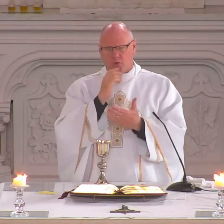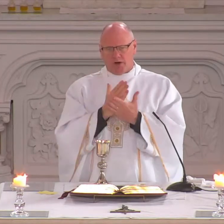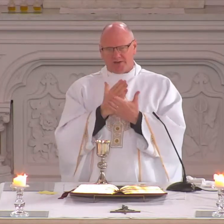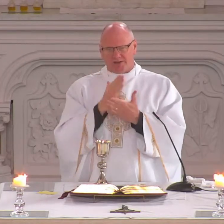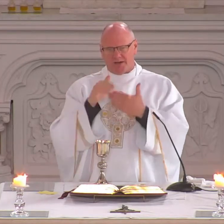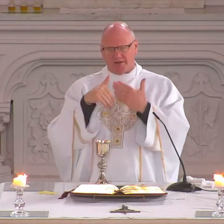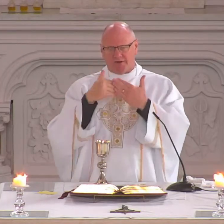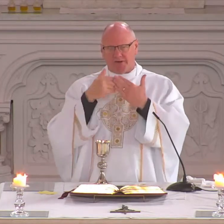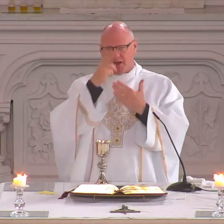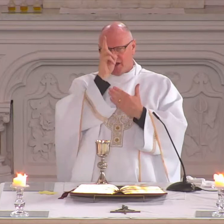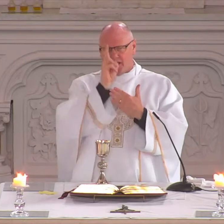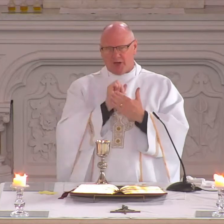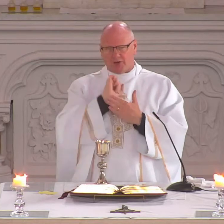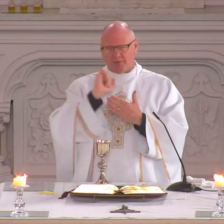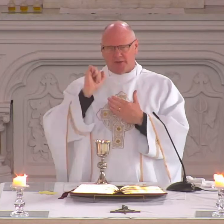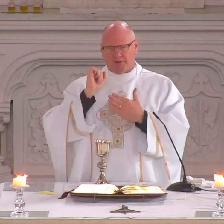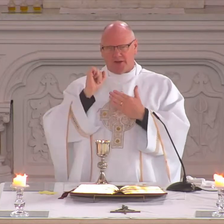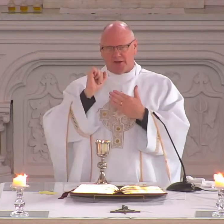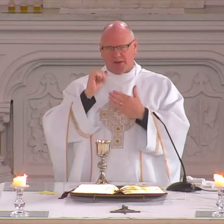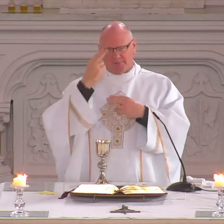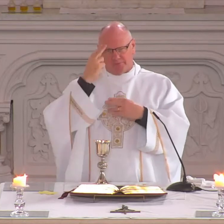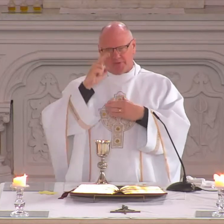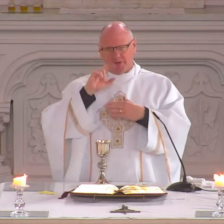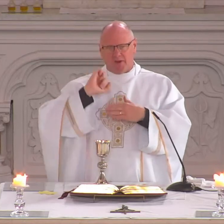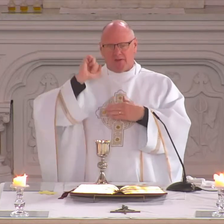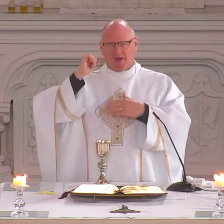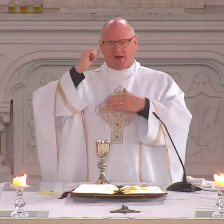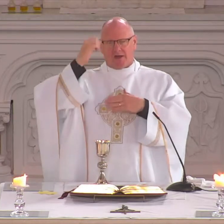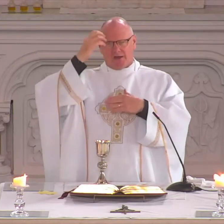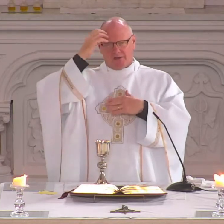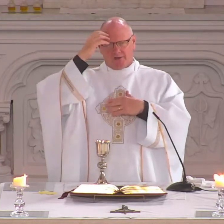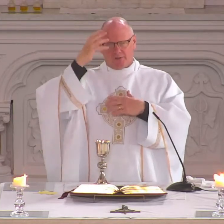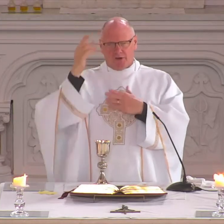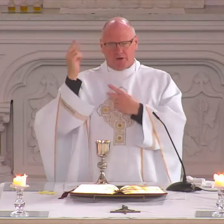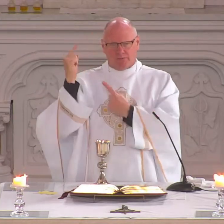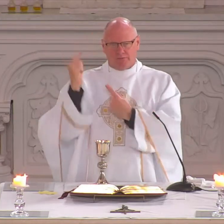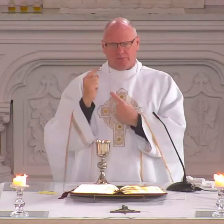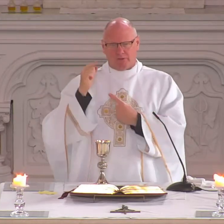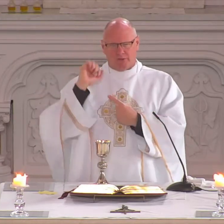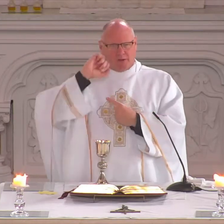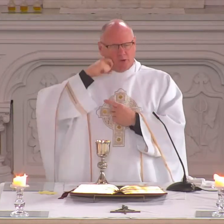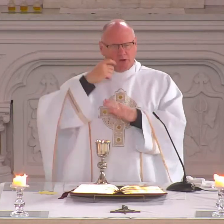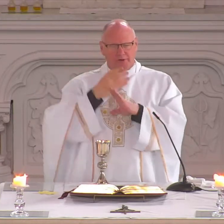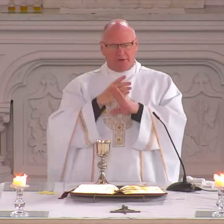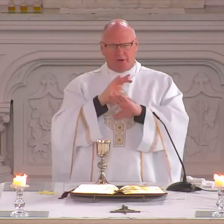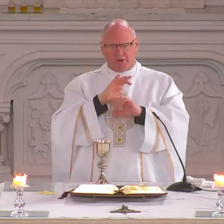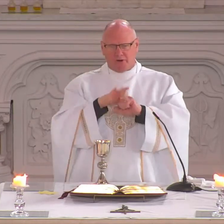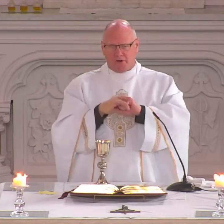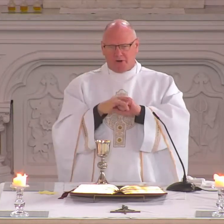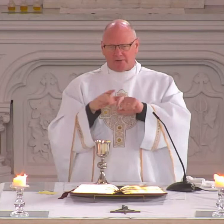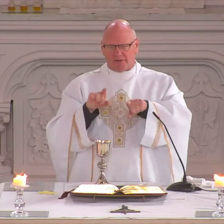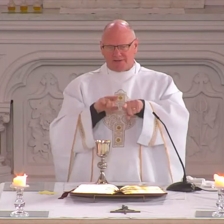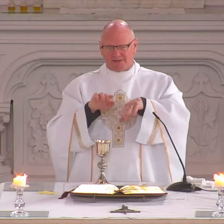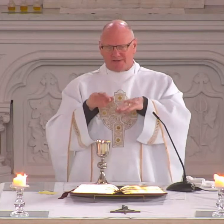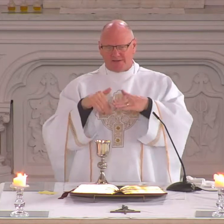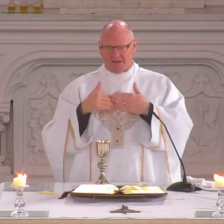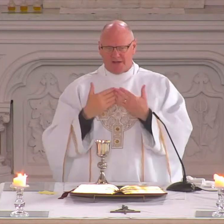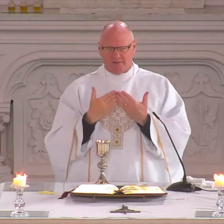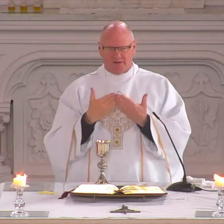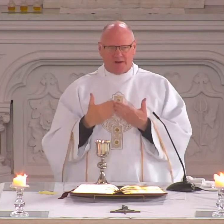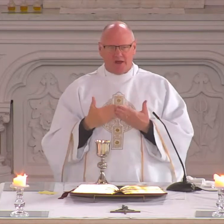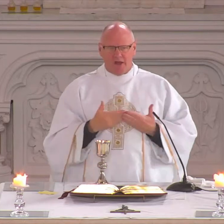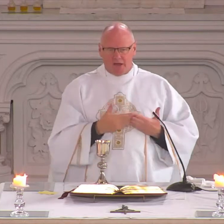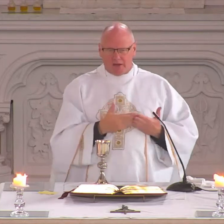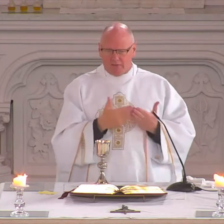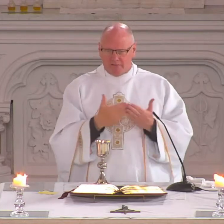who art in heaven, hallowed be thy name. Thy kingdom come, thy will be done on earth as it is in